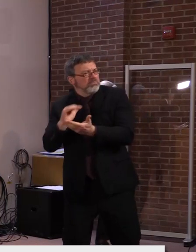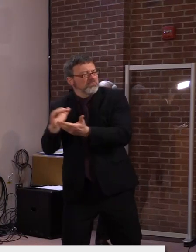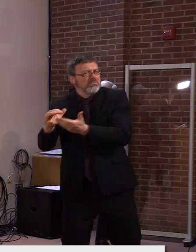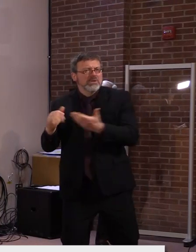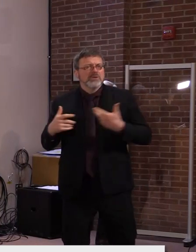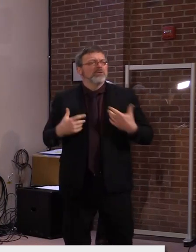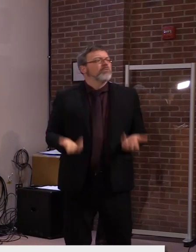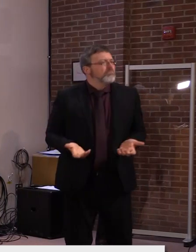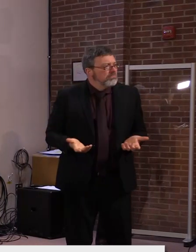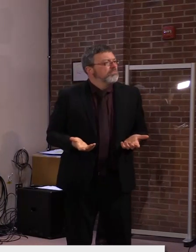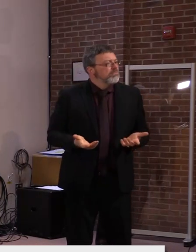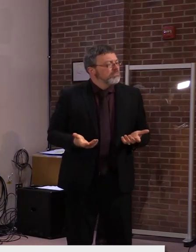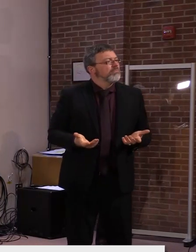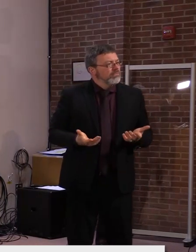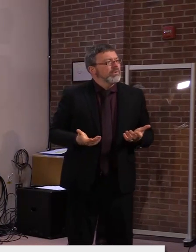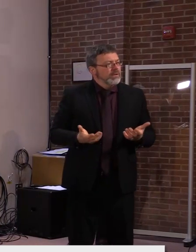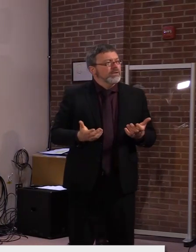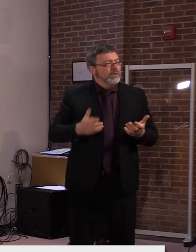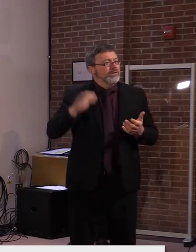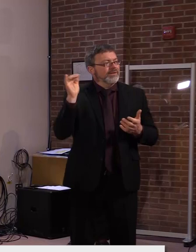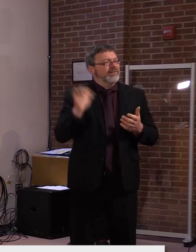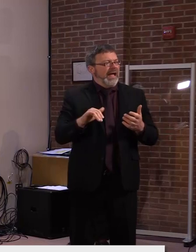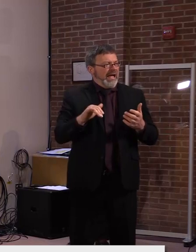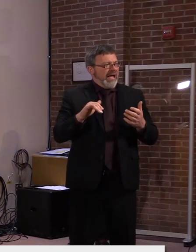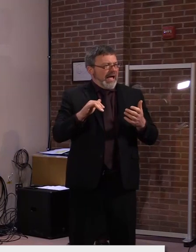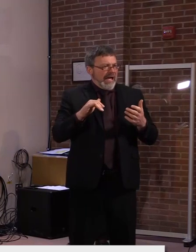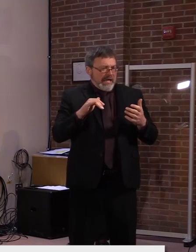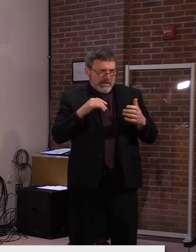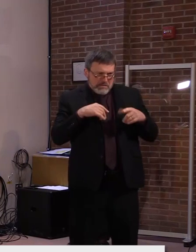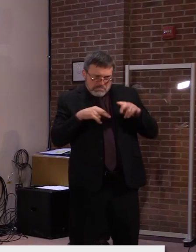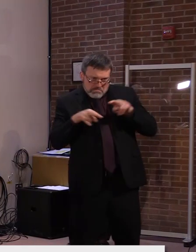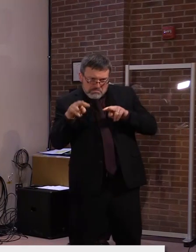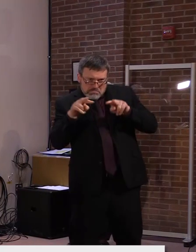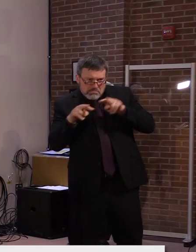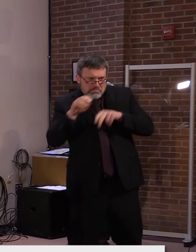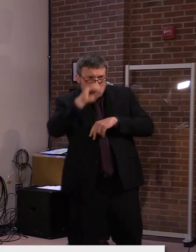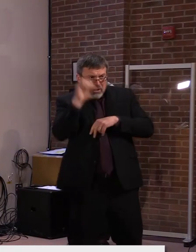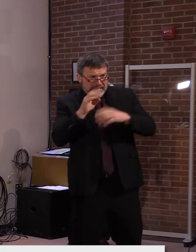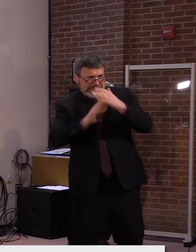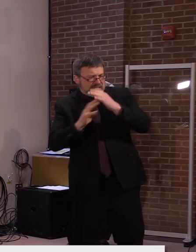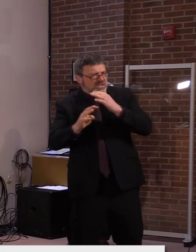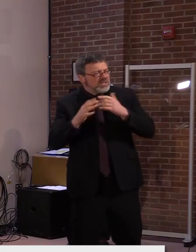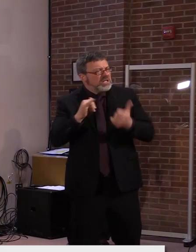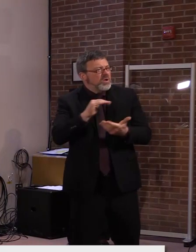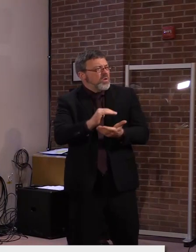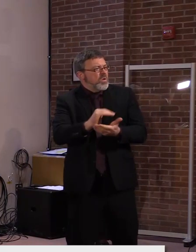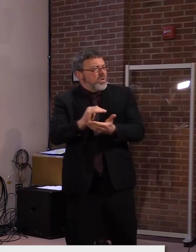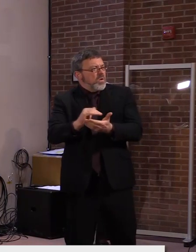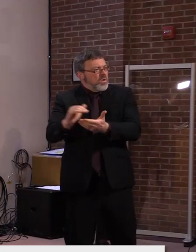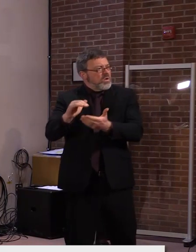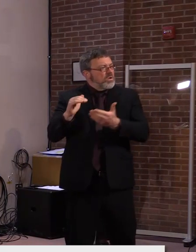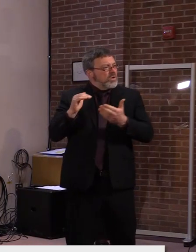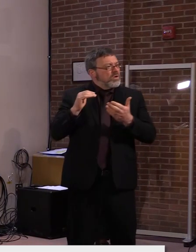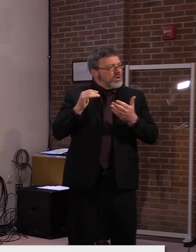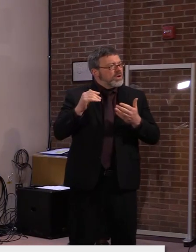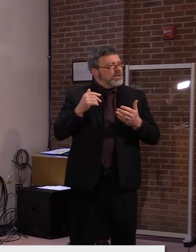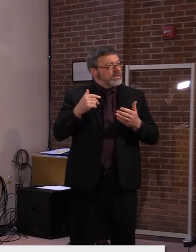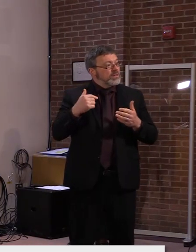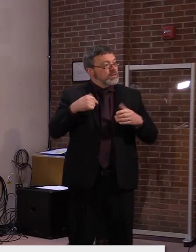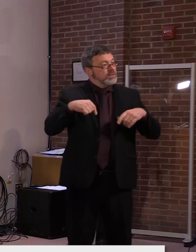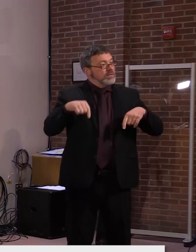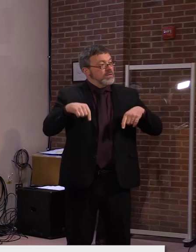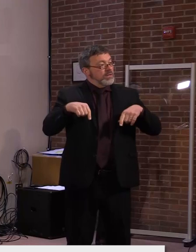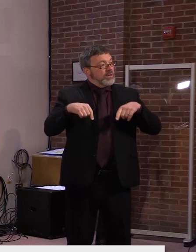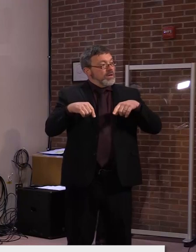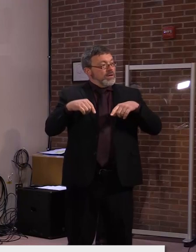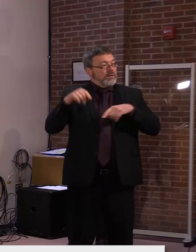still has maintained among the lowest rates during Delta. With all that data, 17 senators think we